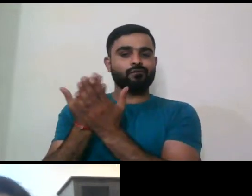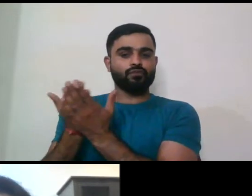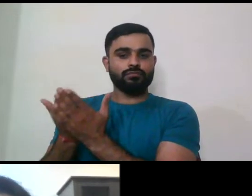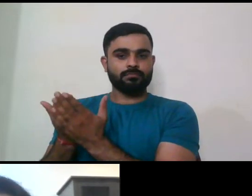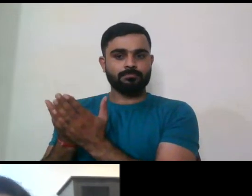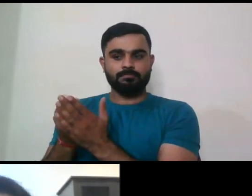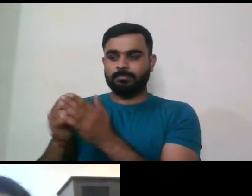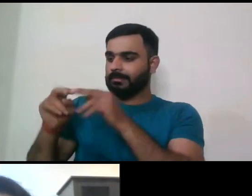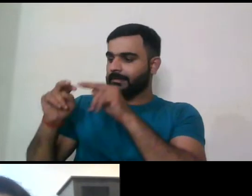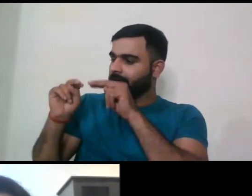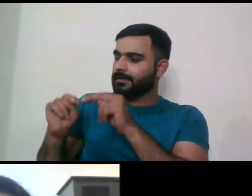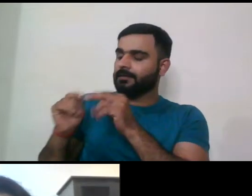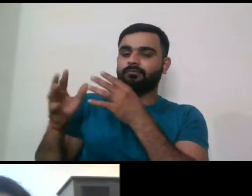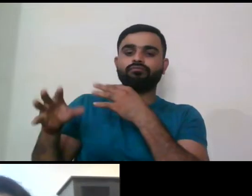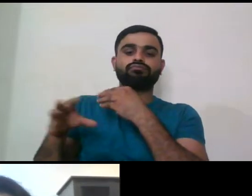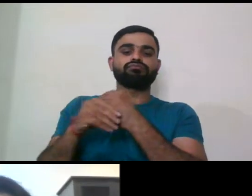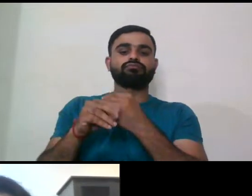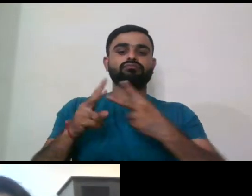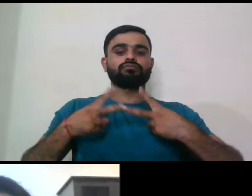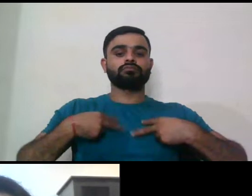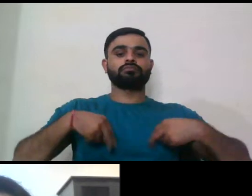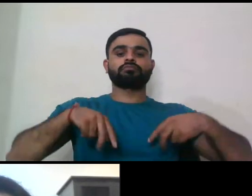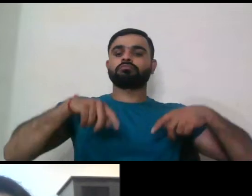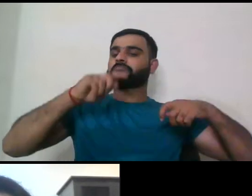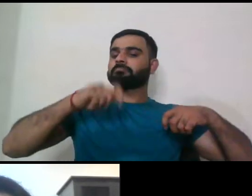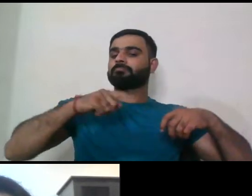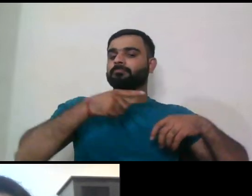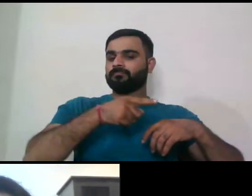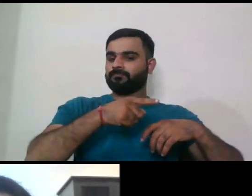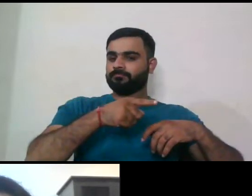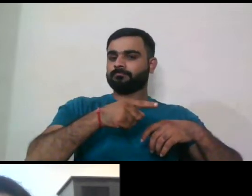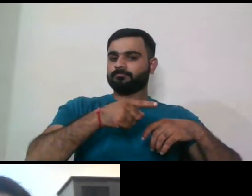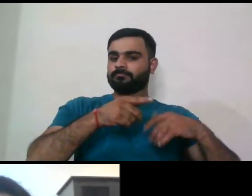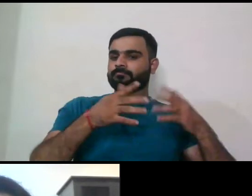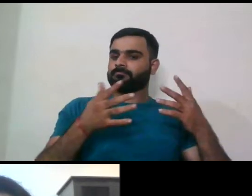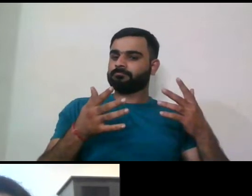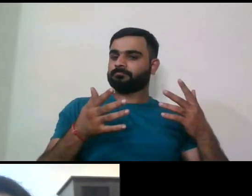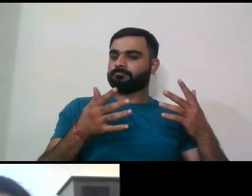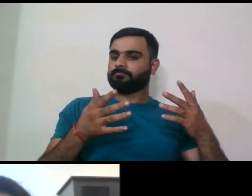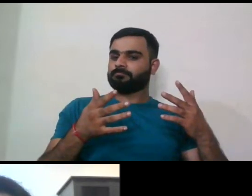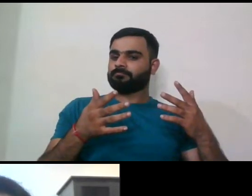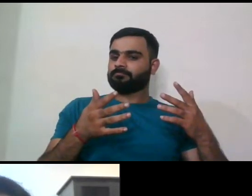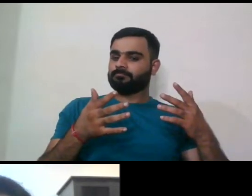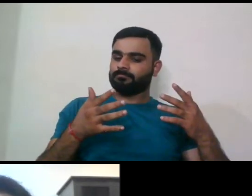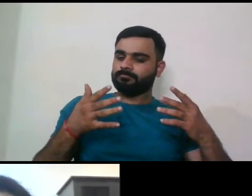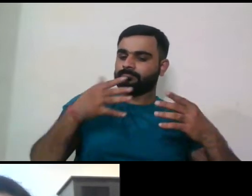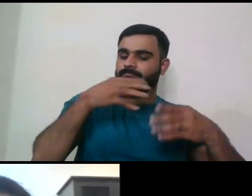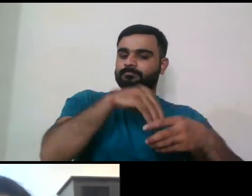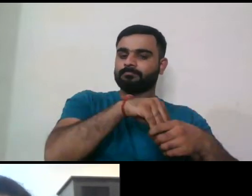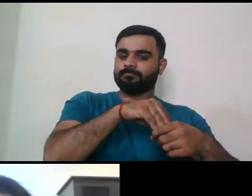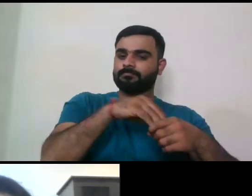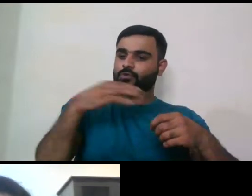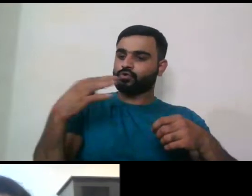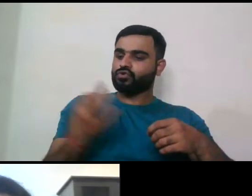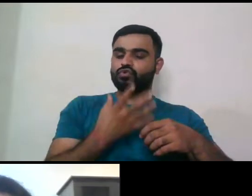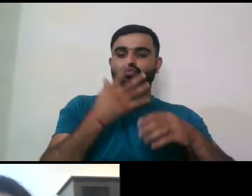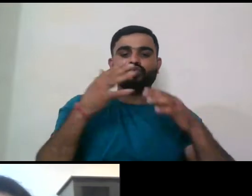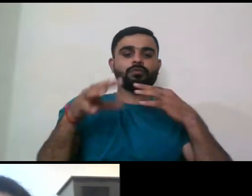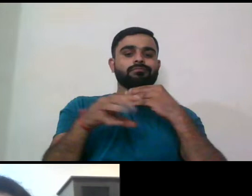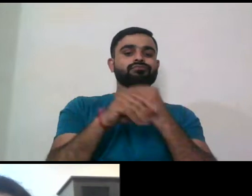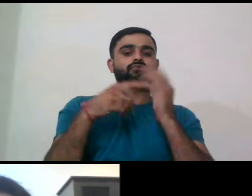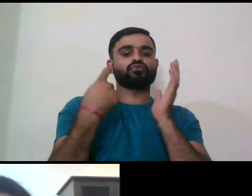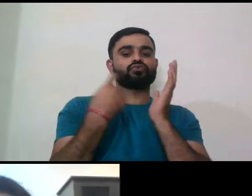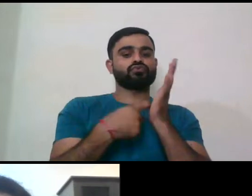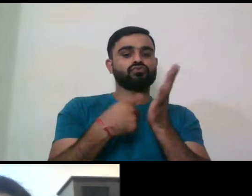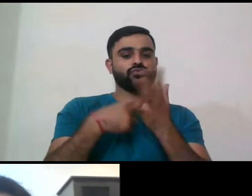don't require the court to uh, to lay out any new guideline, or